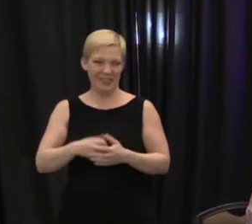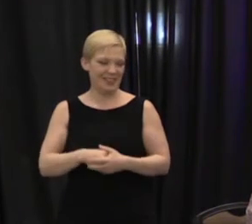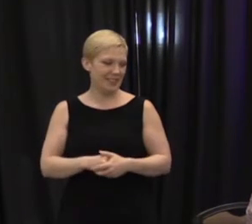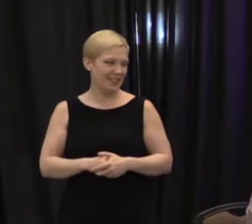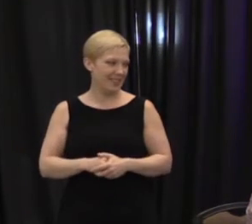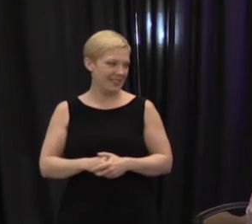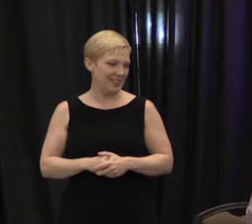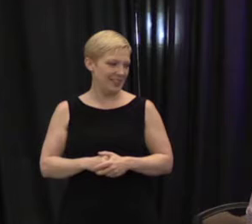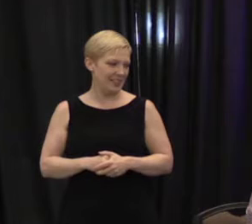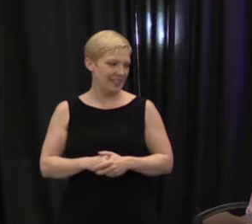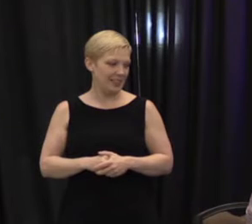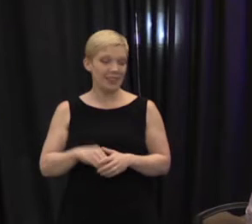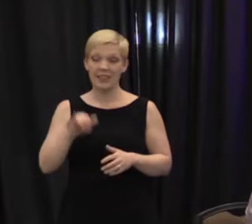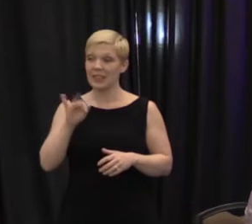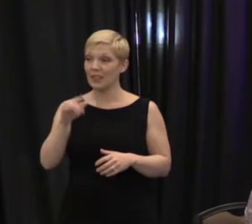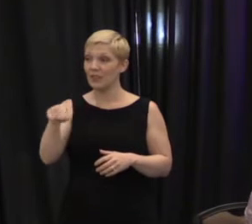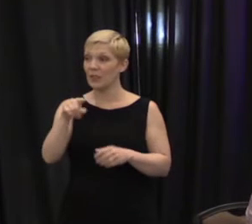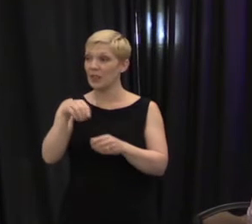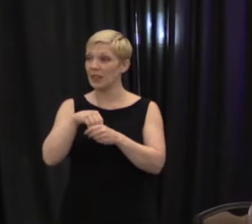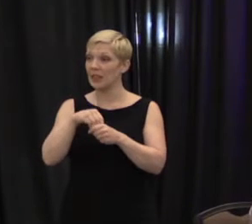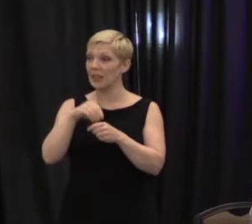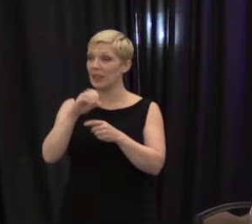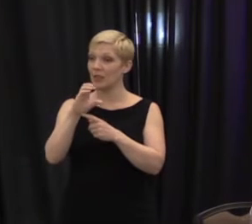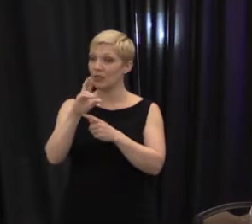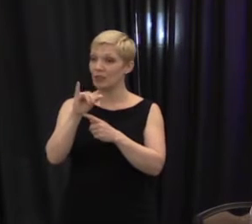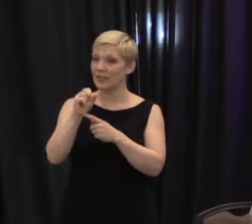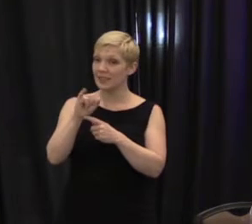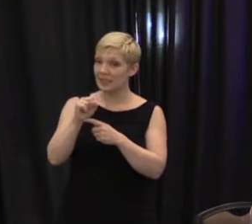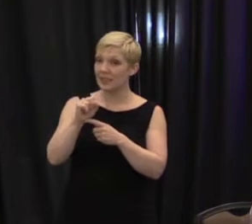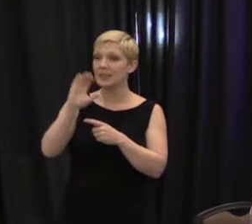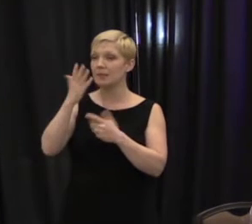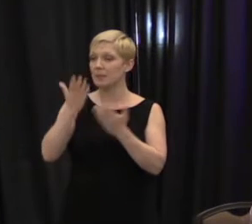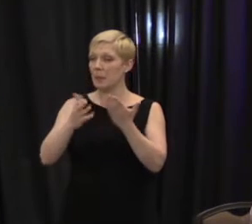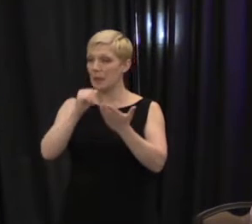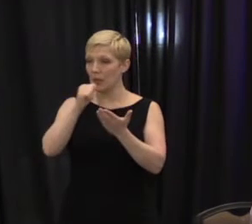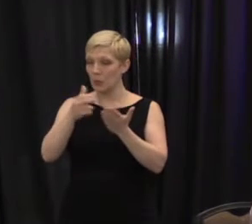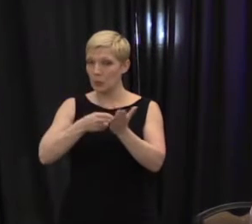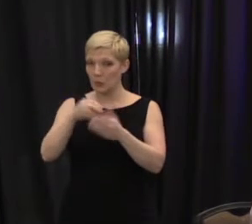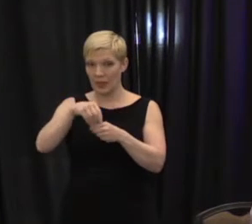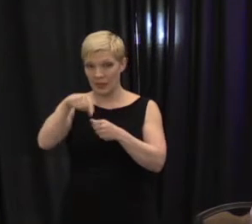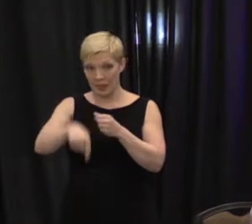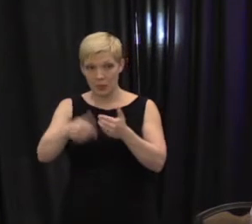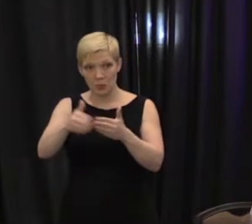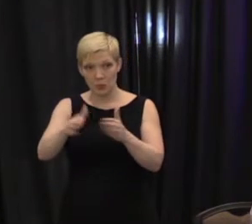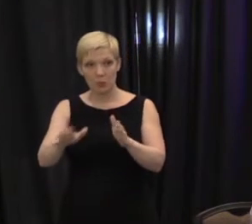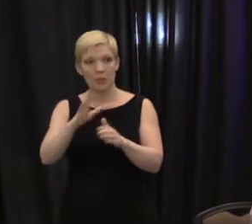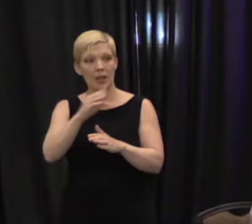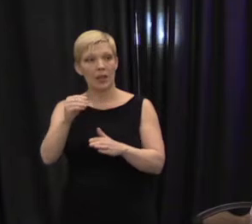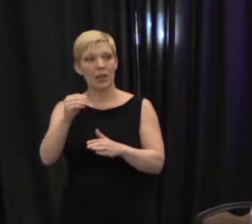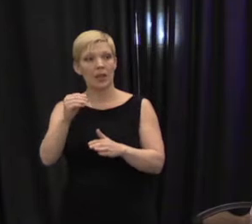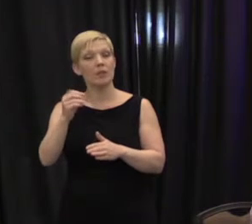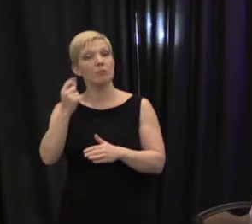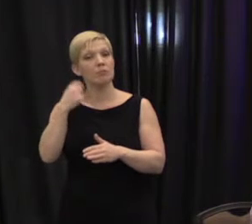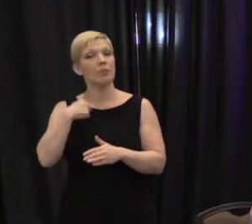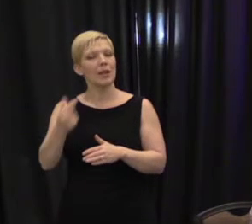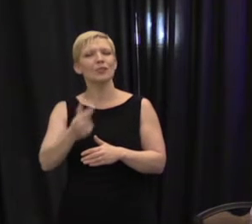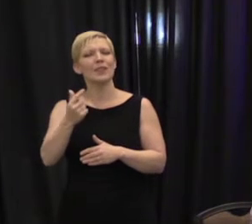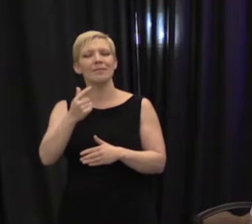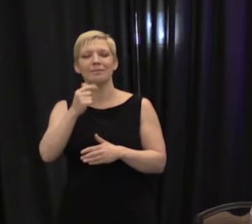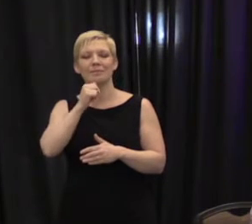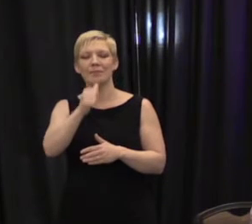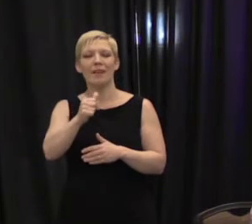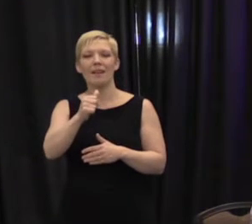If you're in crisis, and it seems like that might not be true of this room, but I guarantee you that's incorrect, call us.